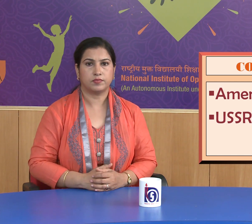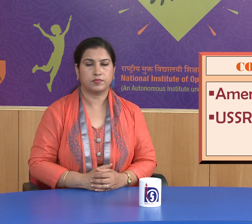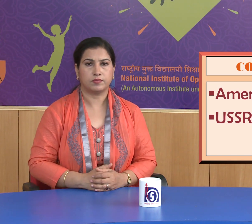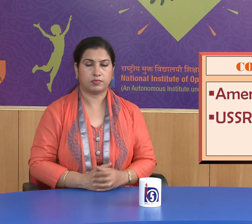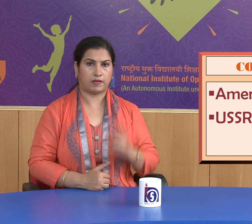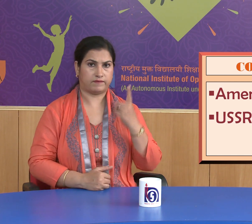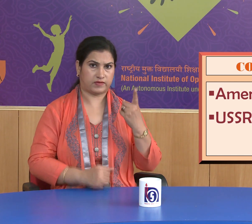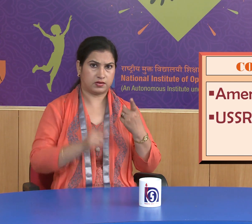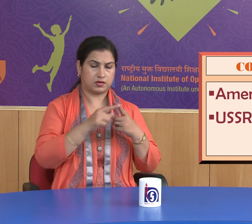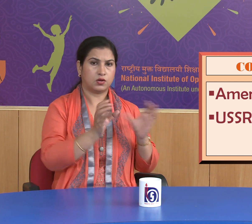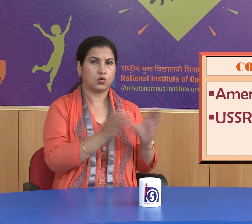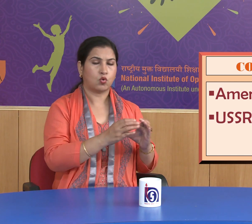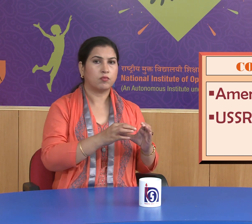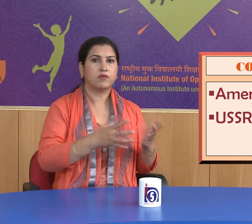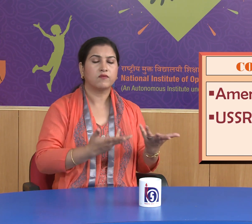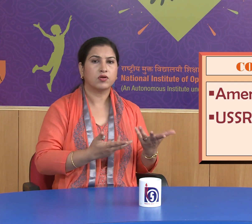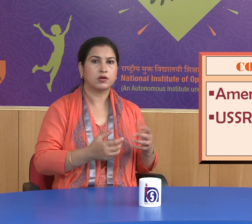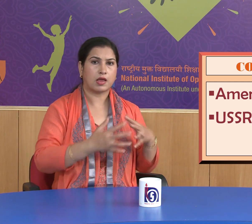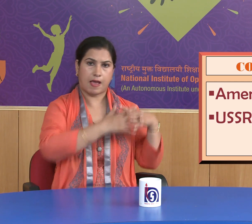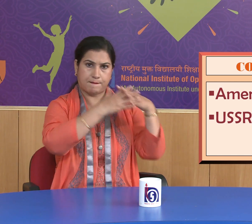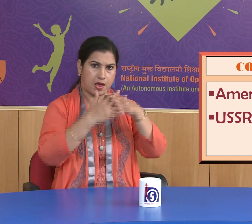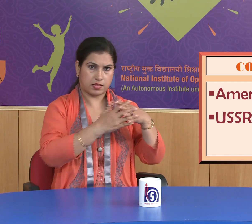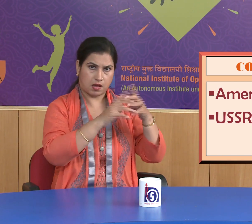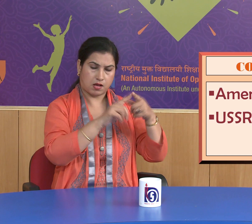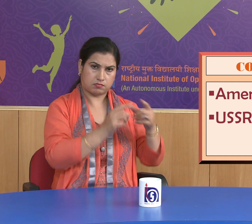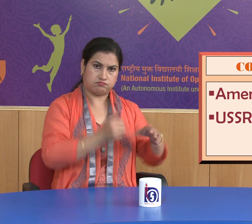One group was led by America,